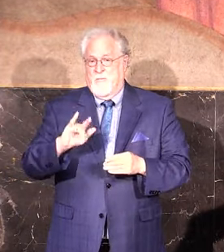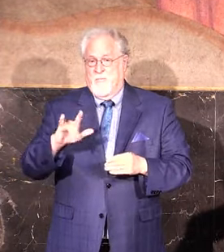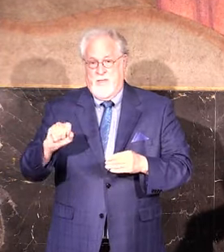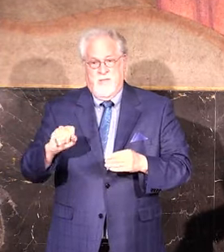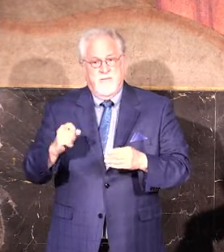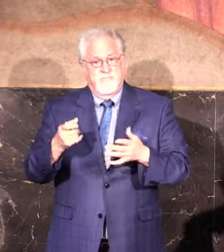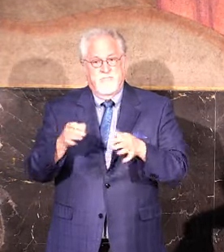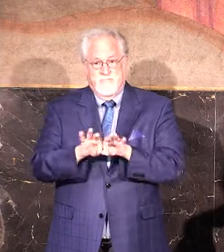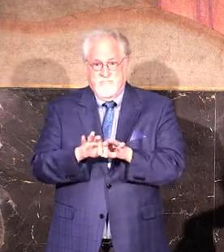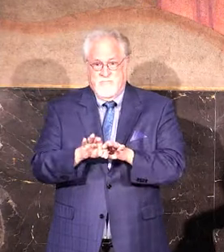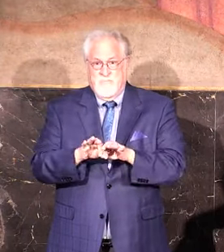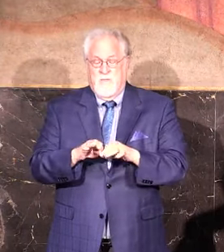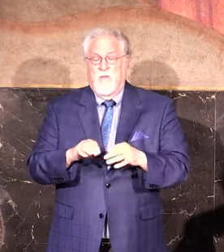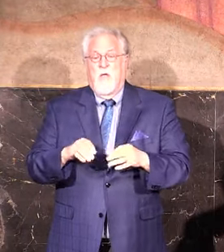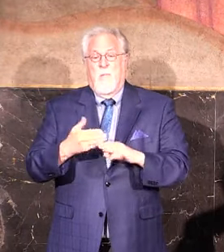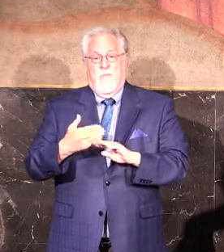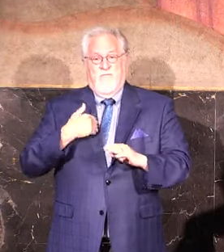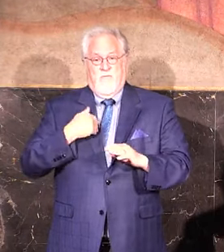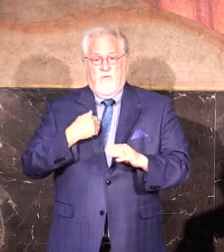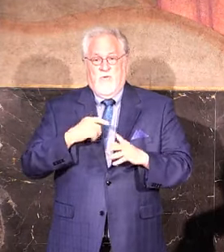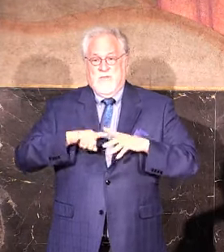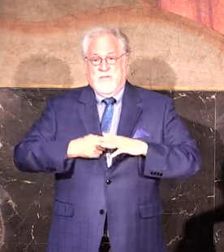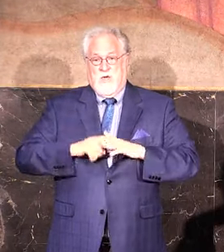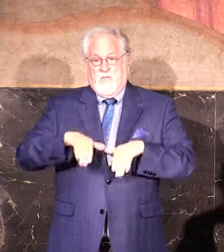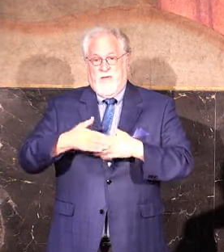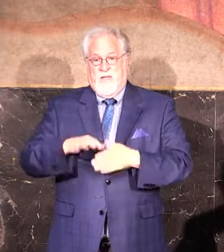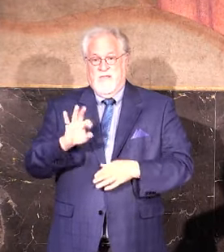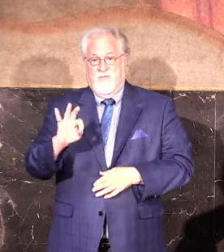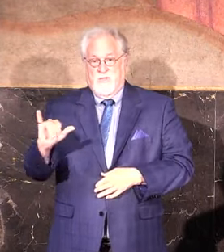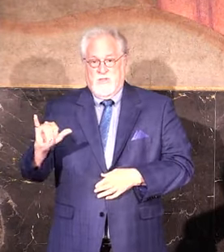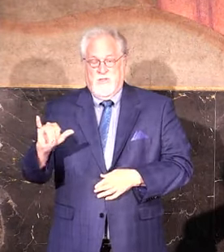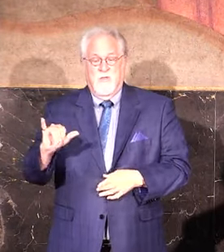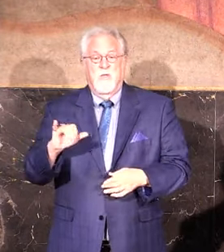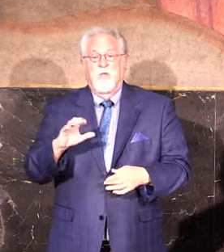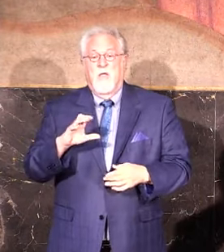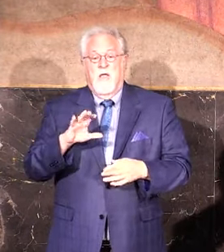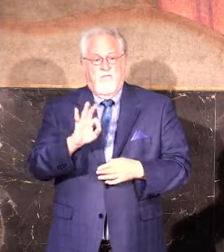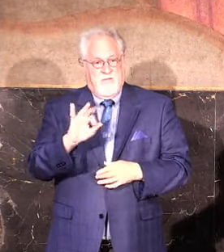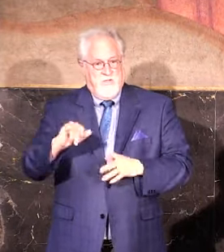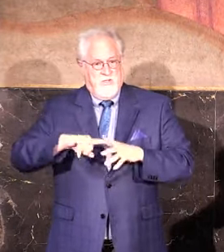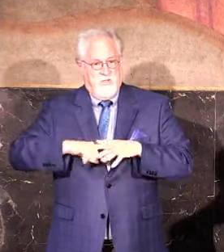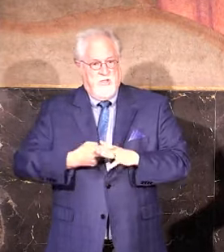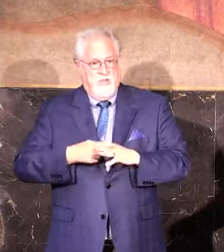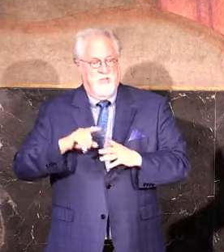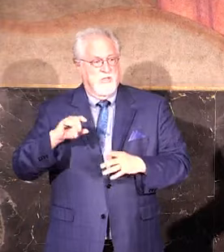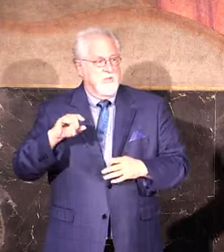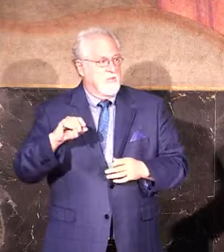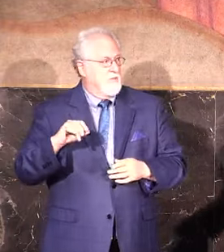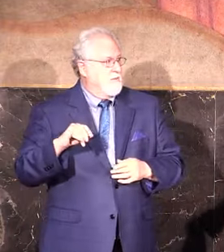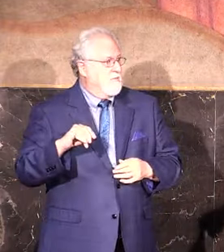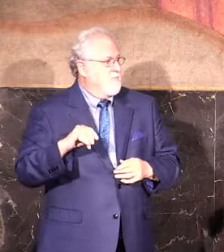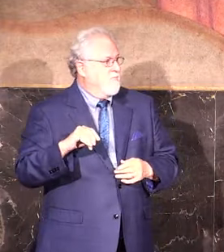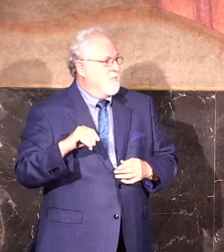absolutely essential before the start of the next fiscal year. And the fiscal year starts...